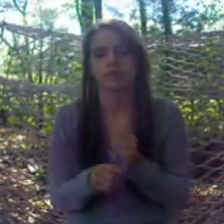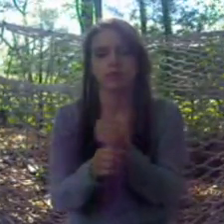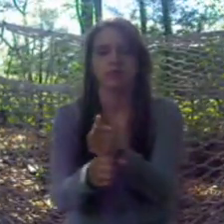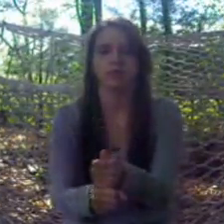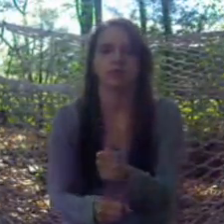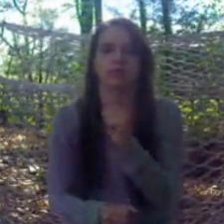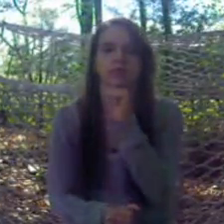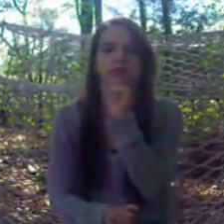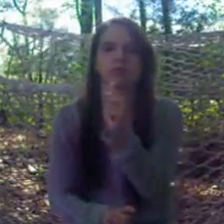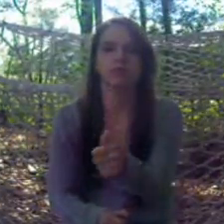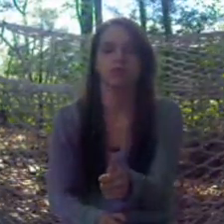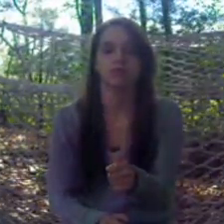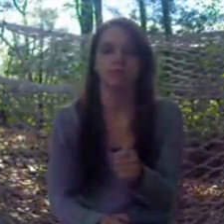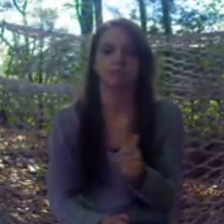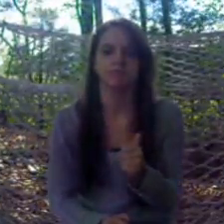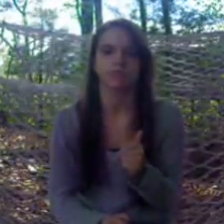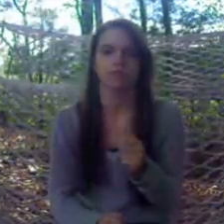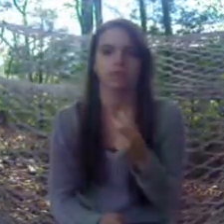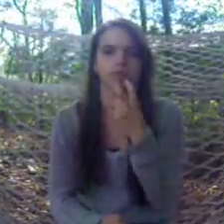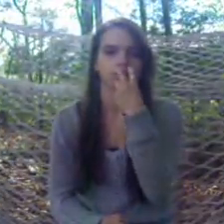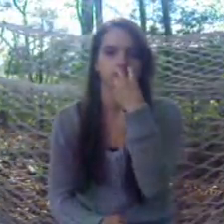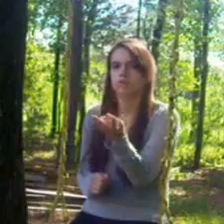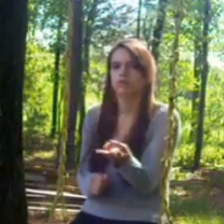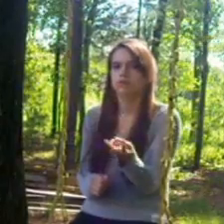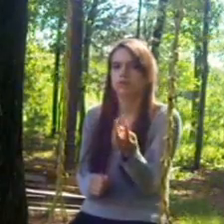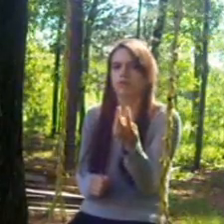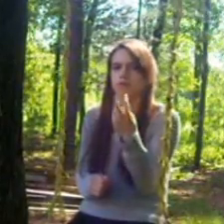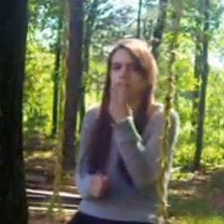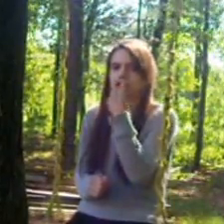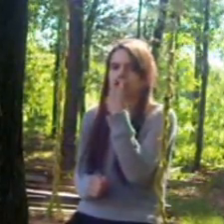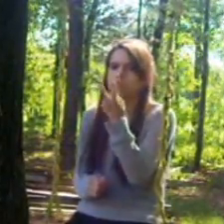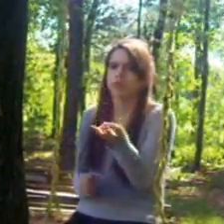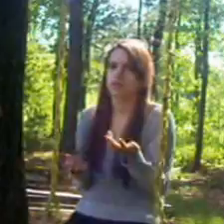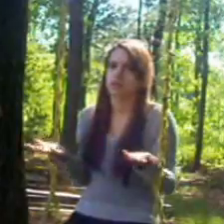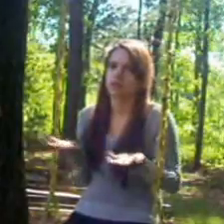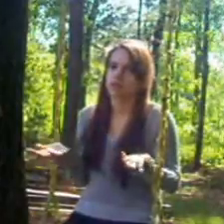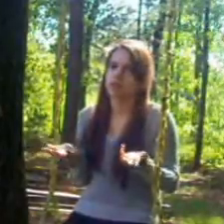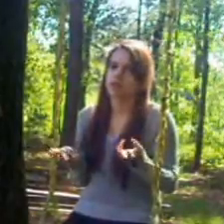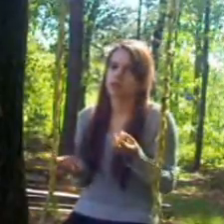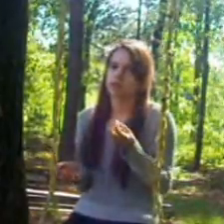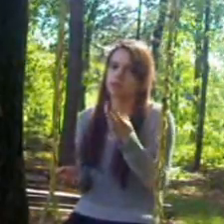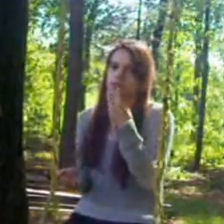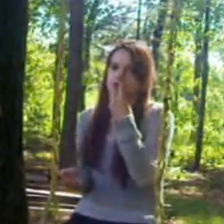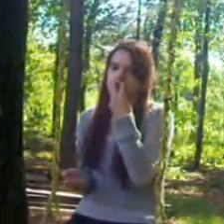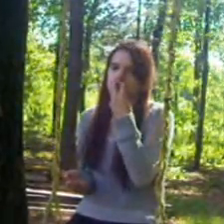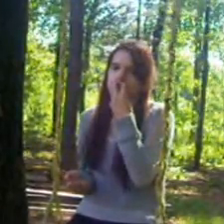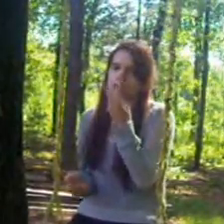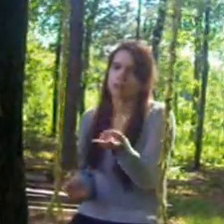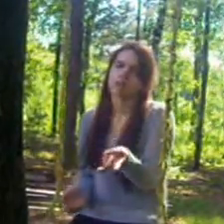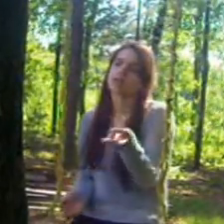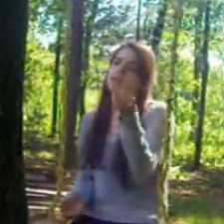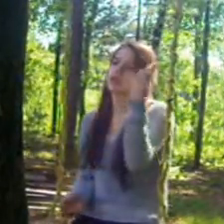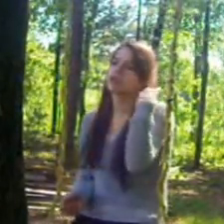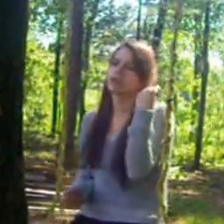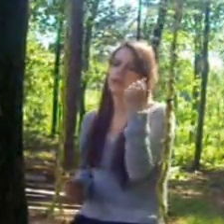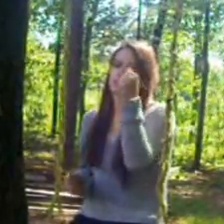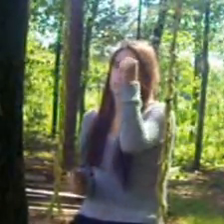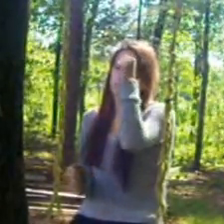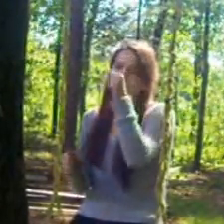Can't expect a b of wh You're outside looking in describing What You See Remember What You're